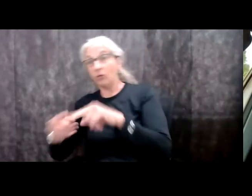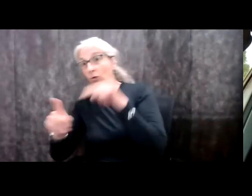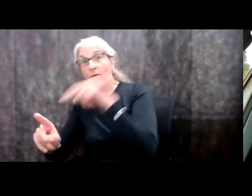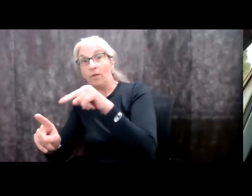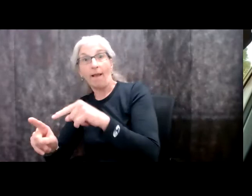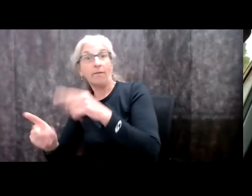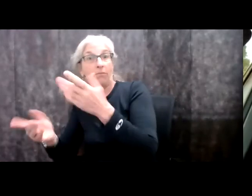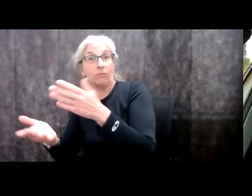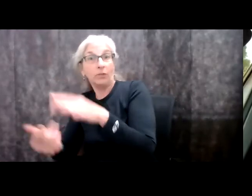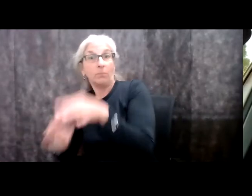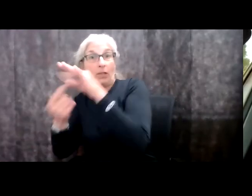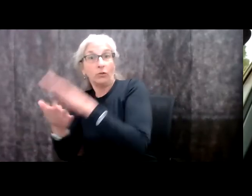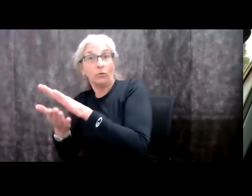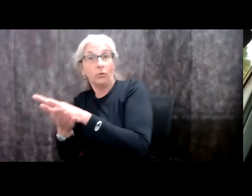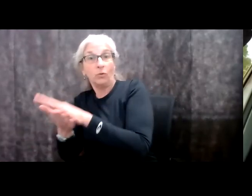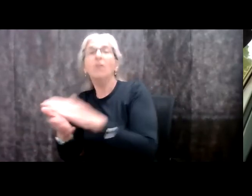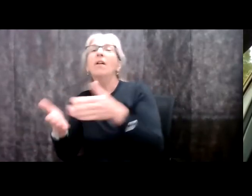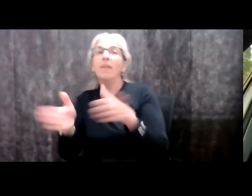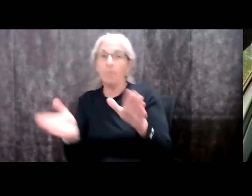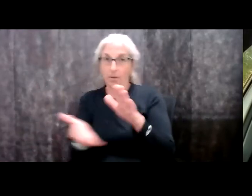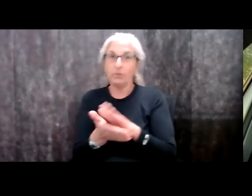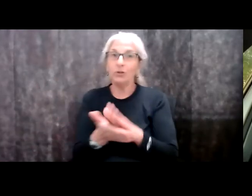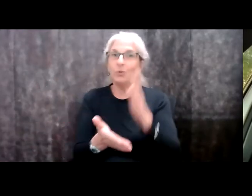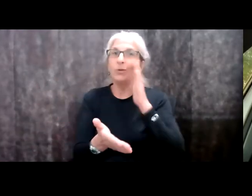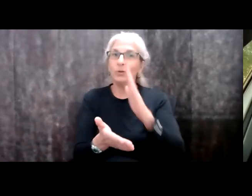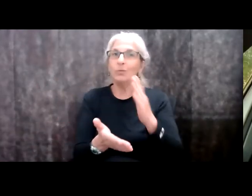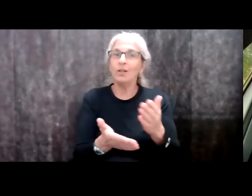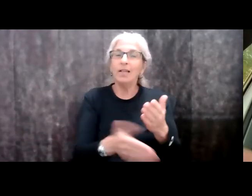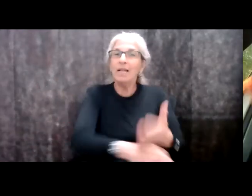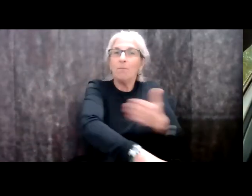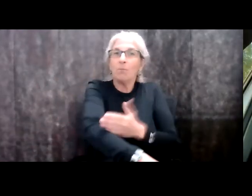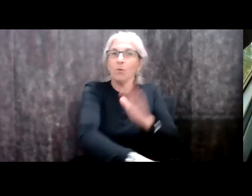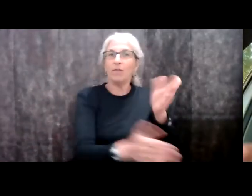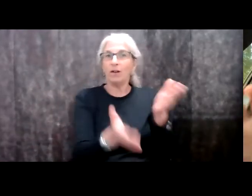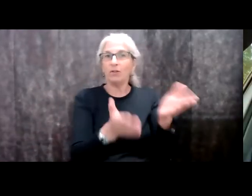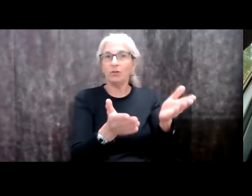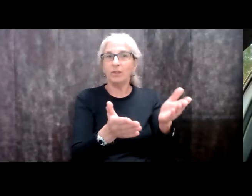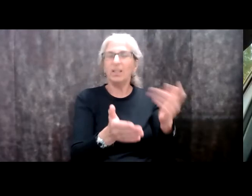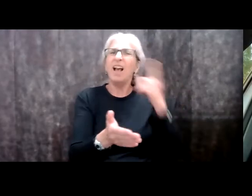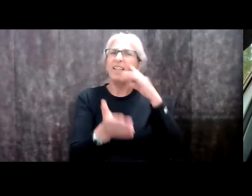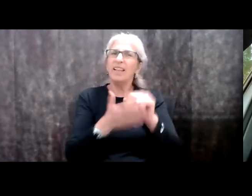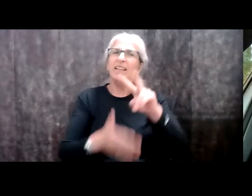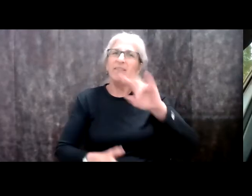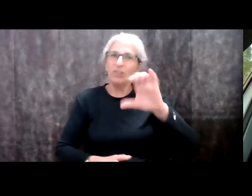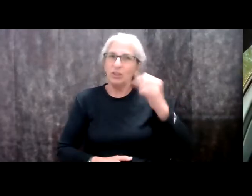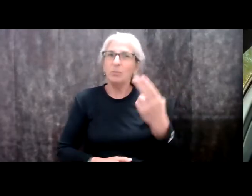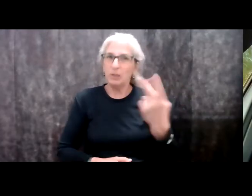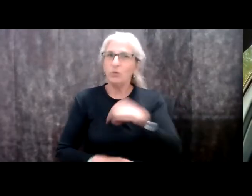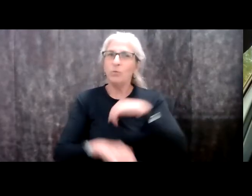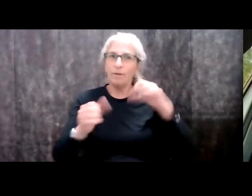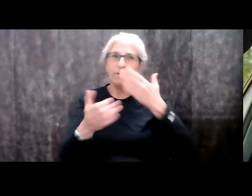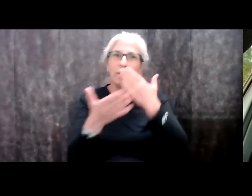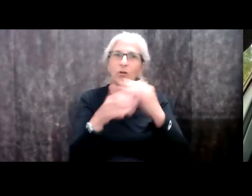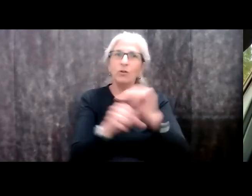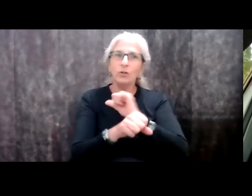well. I think in Virginia Beach, we've done a good job in an inclusion scenario in our public schools to